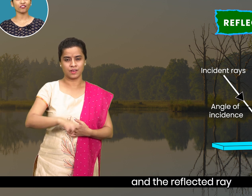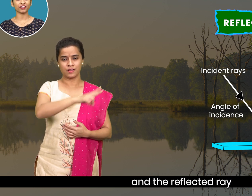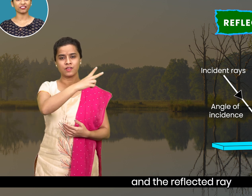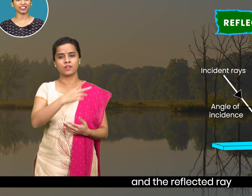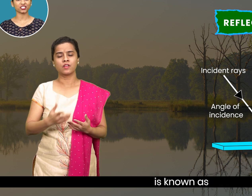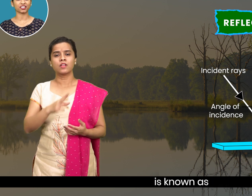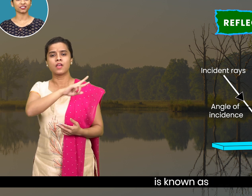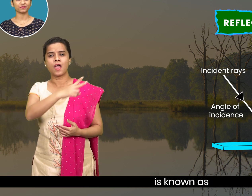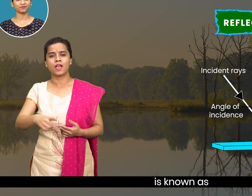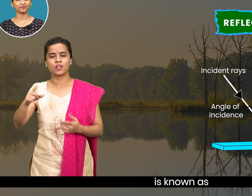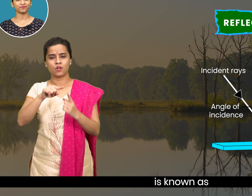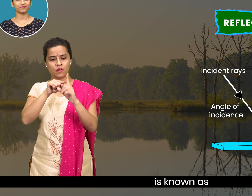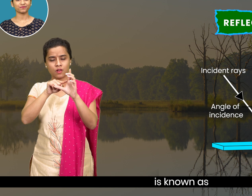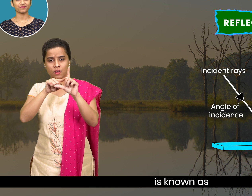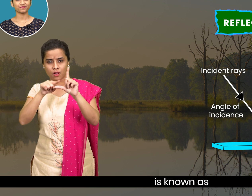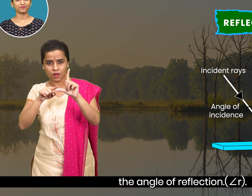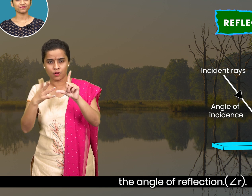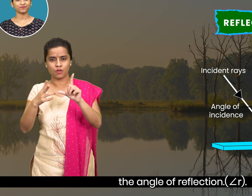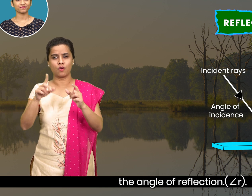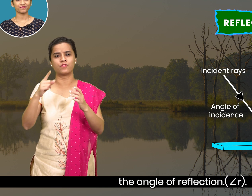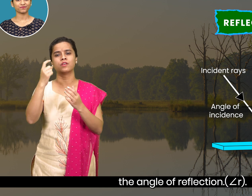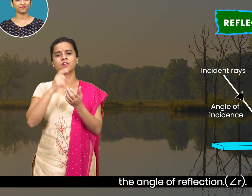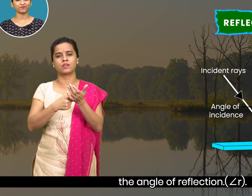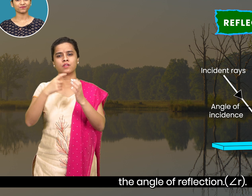angle of reflection